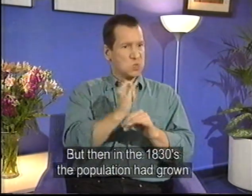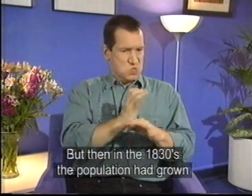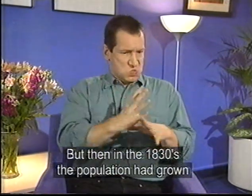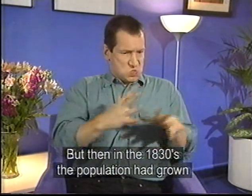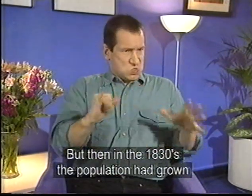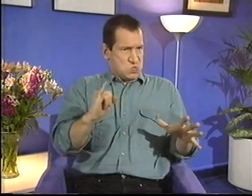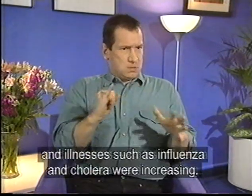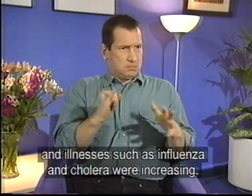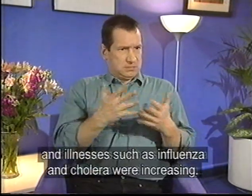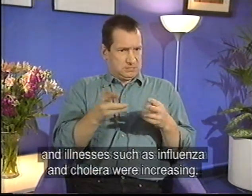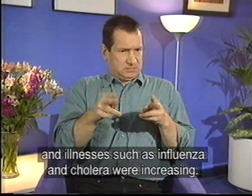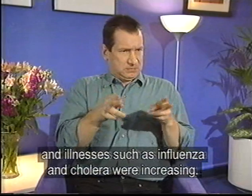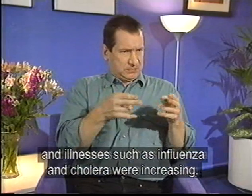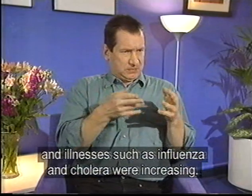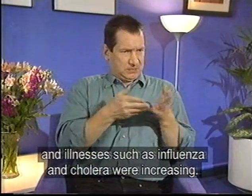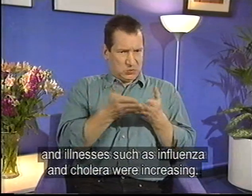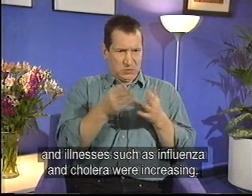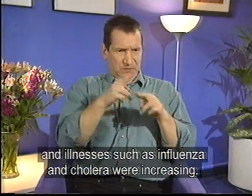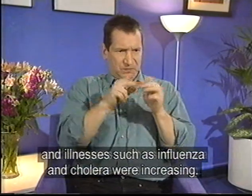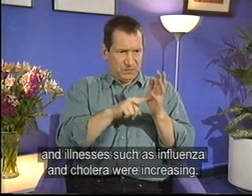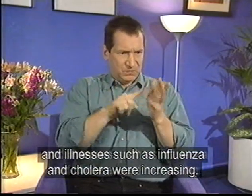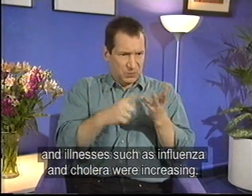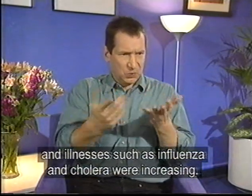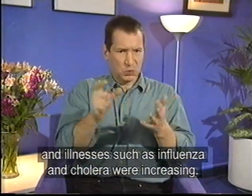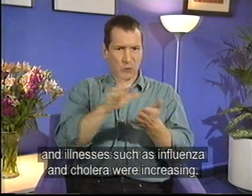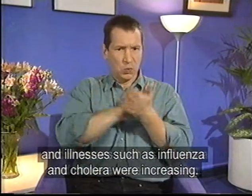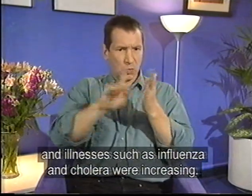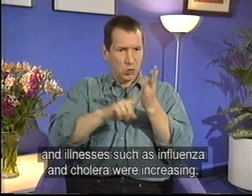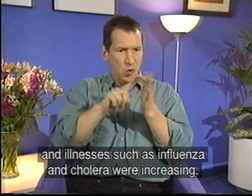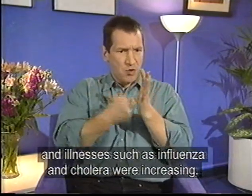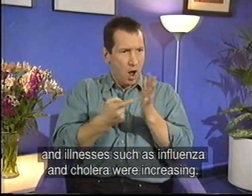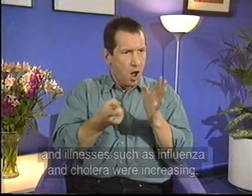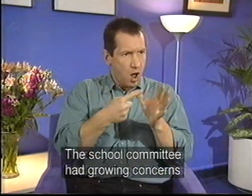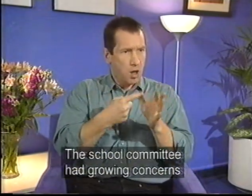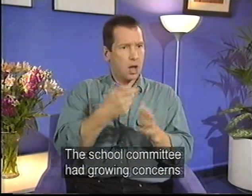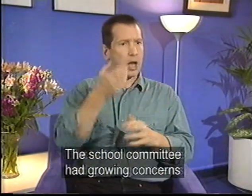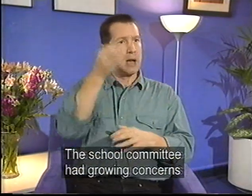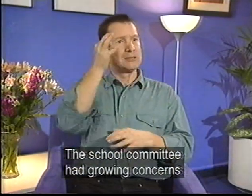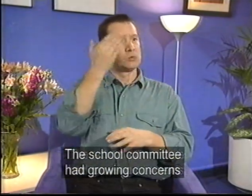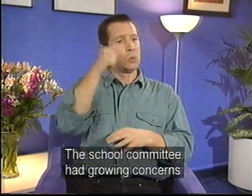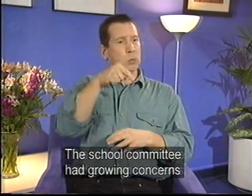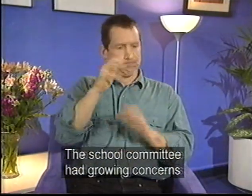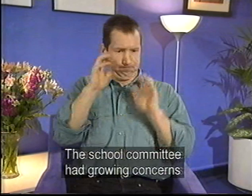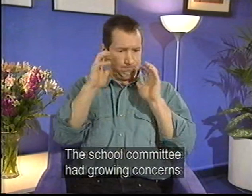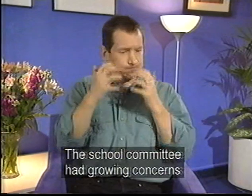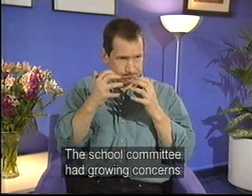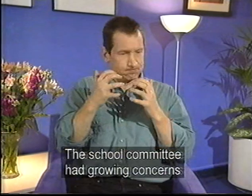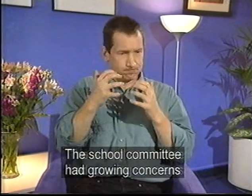then in the 1830s, the population had grown and illnesses such as influenza and cholera were increasing. The school committee